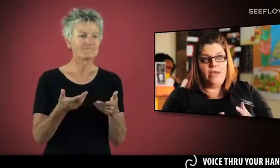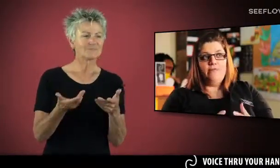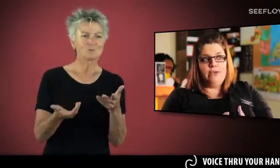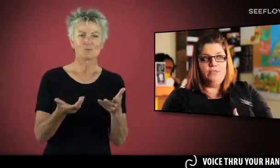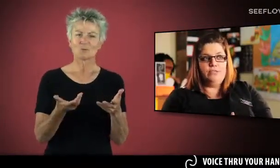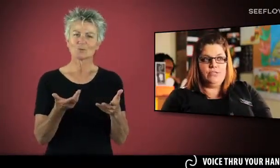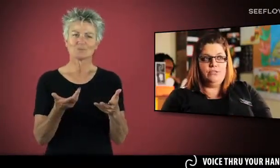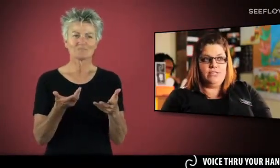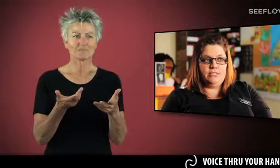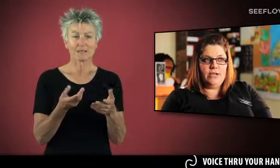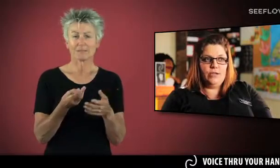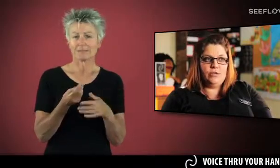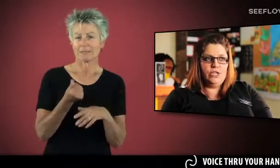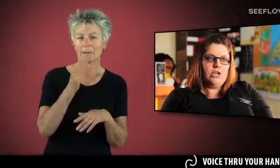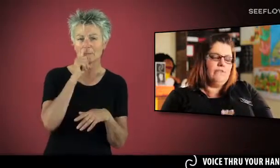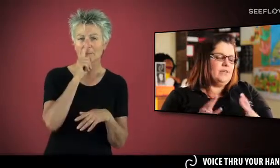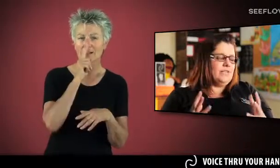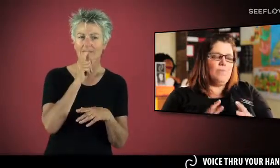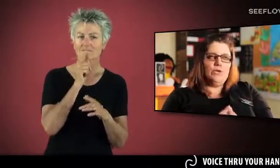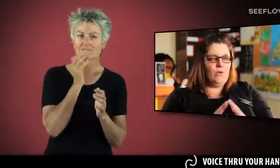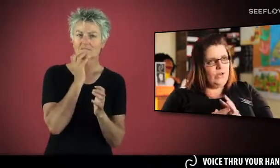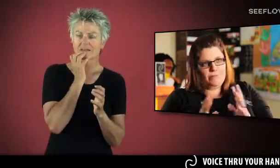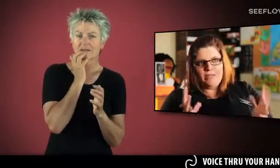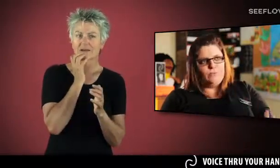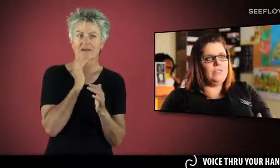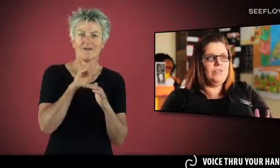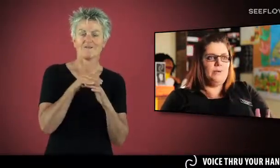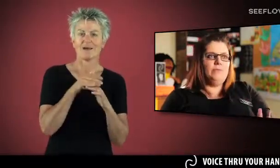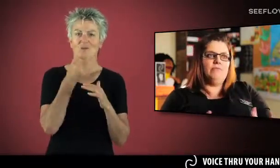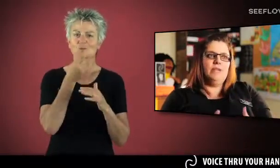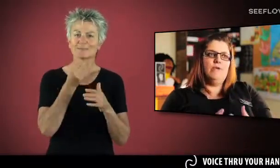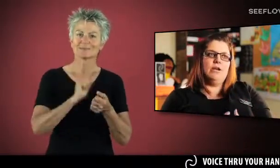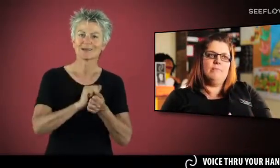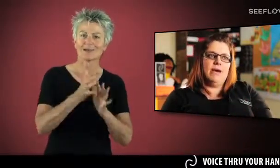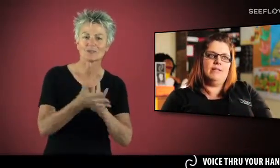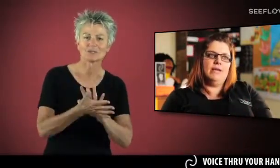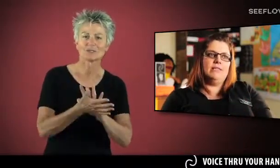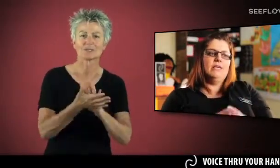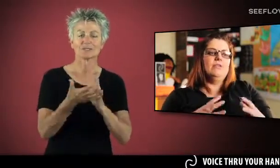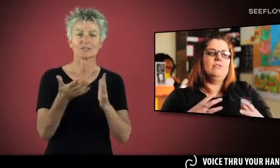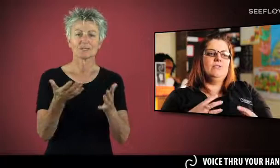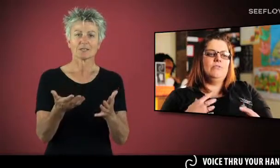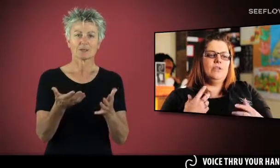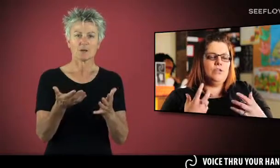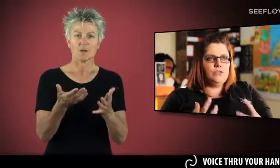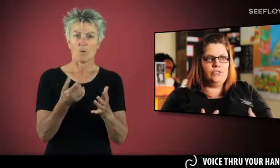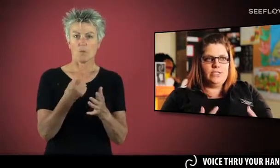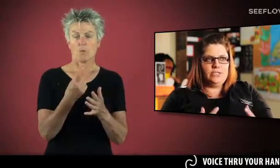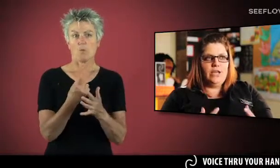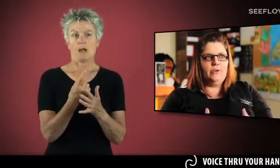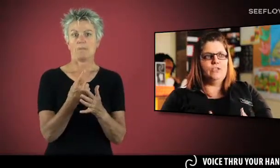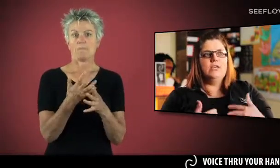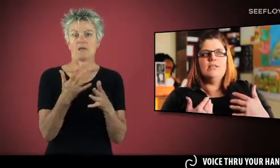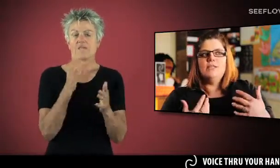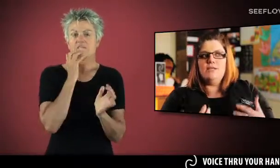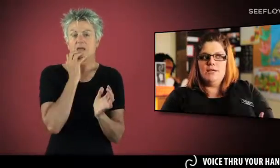people have around using New Zealand Sign Language. For example, you know, one of the biggest ones that people are really worried about, that if you're going to use New Zealand